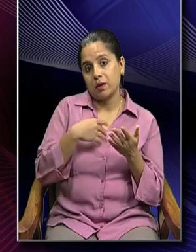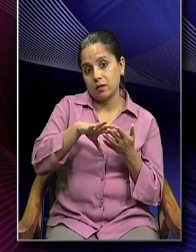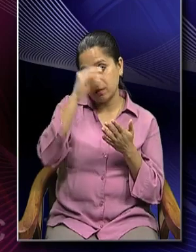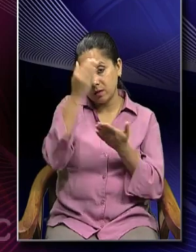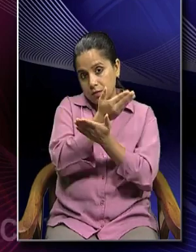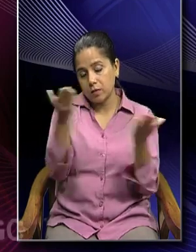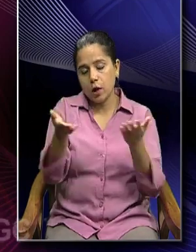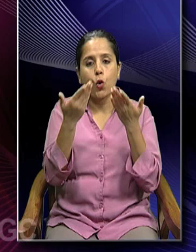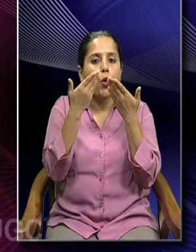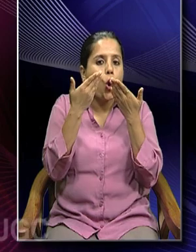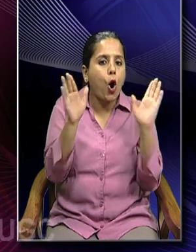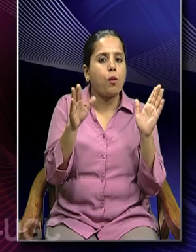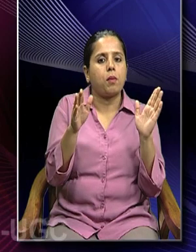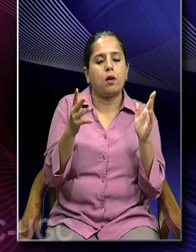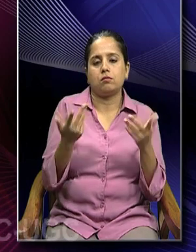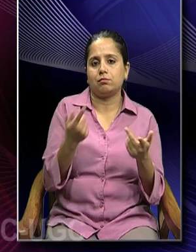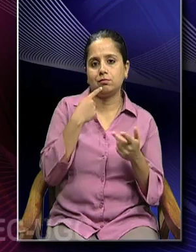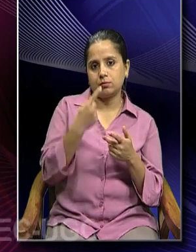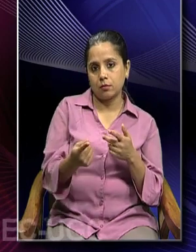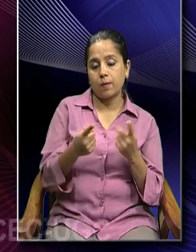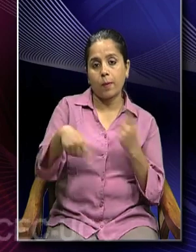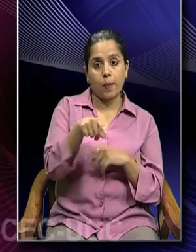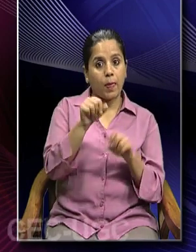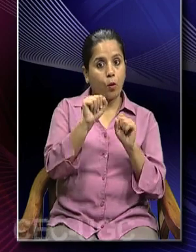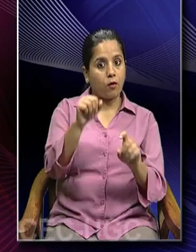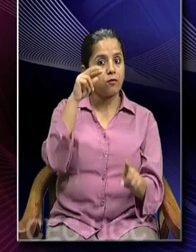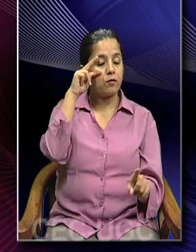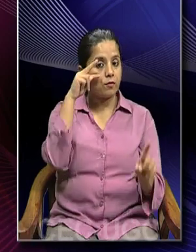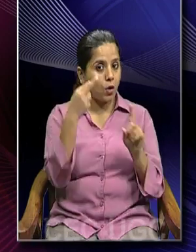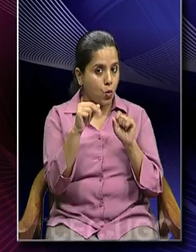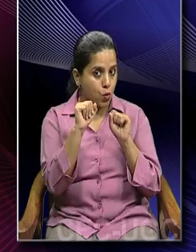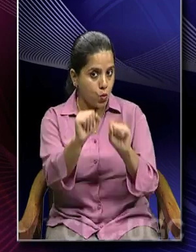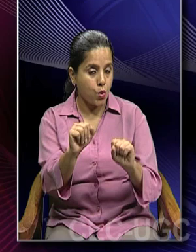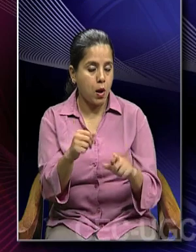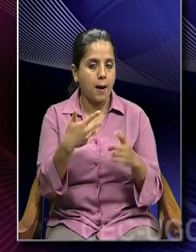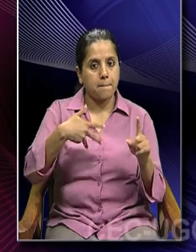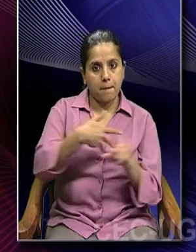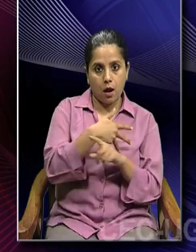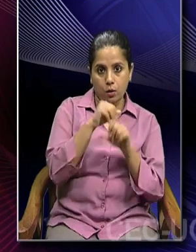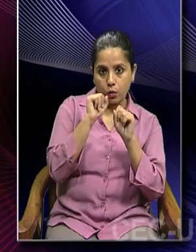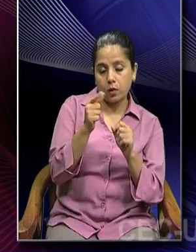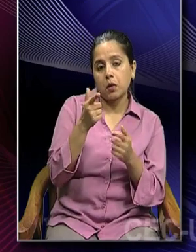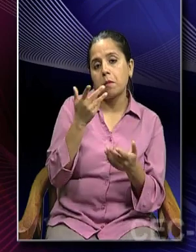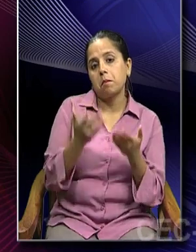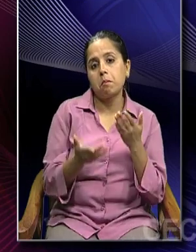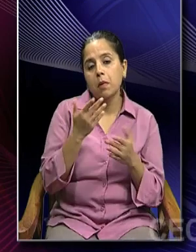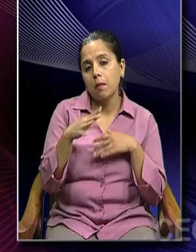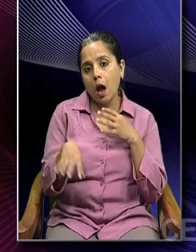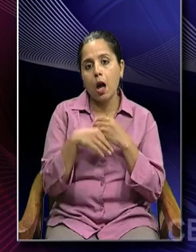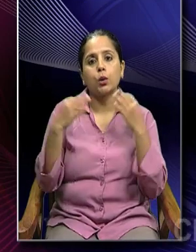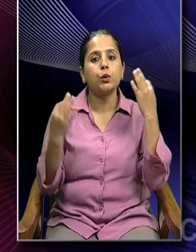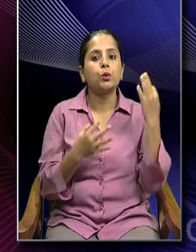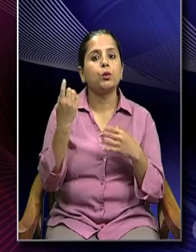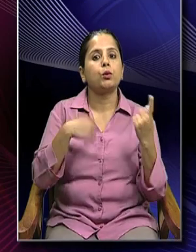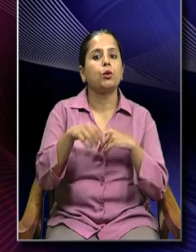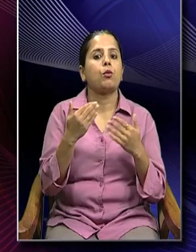it is an open-ended term, and according to your perception, according to your background, you may add new things into